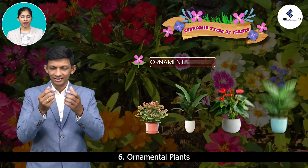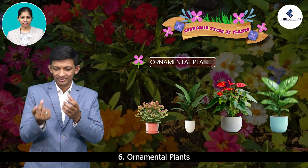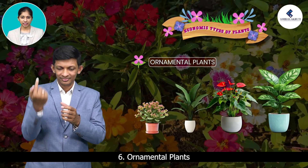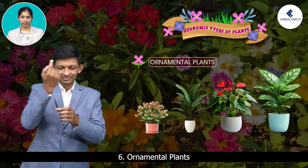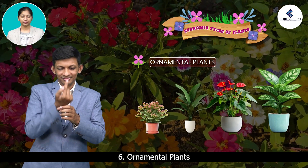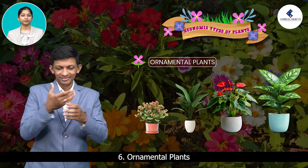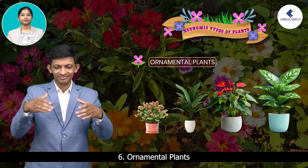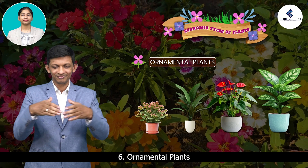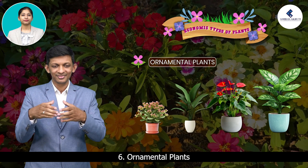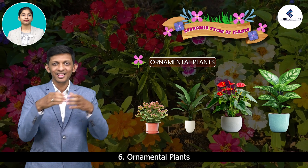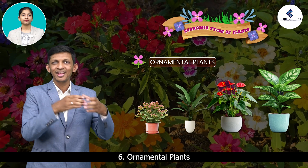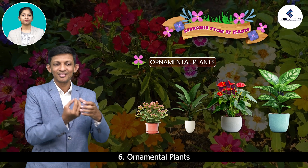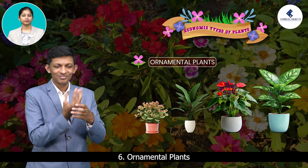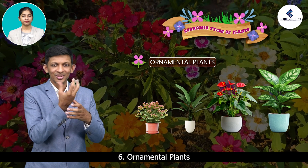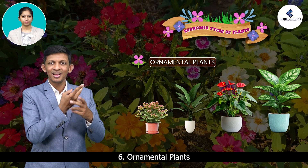Ornamental plants.